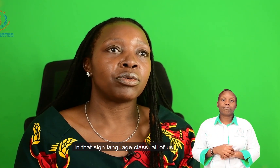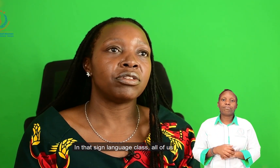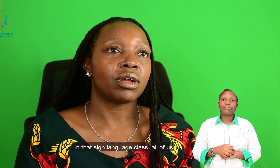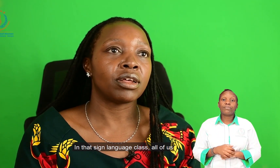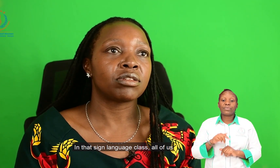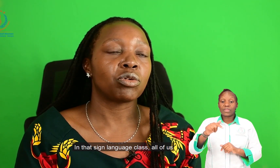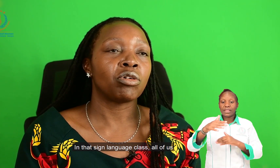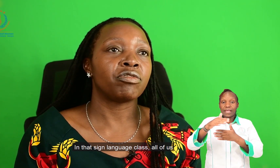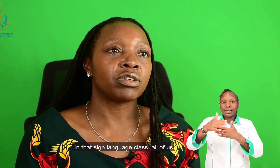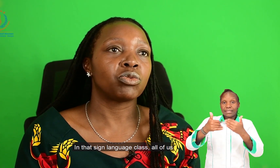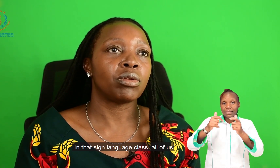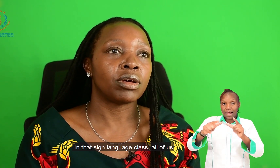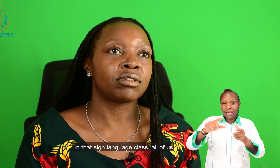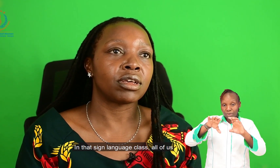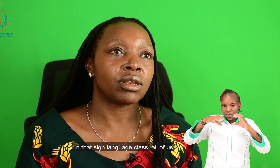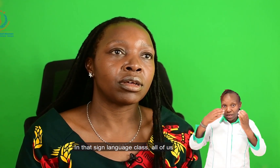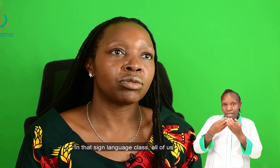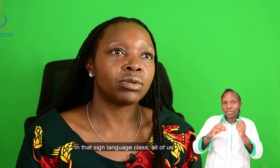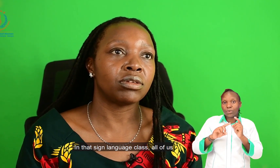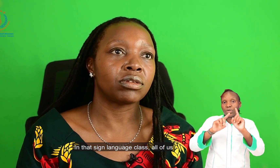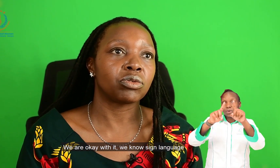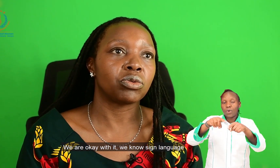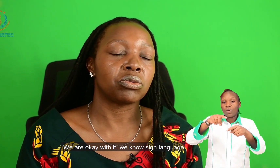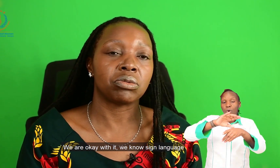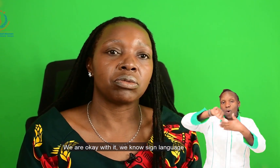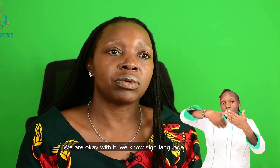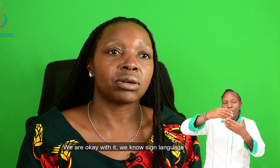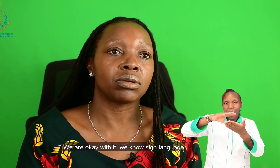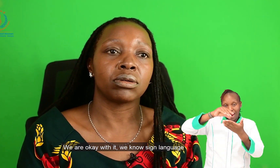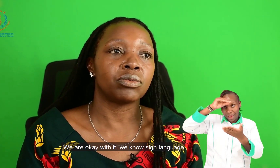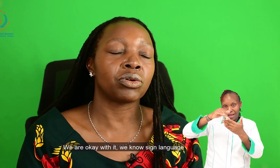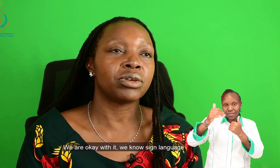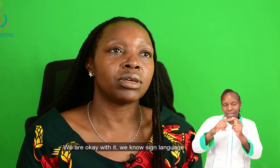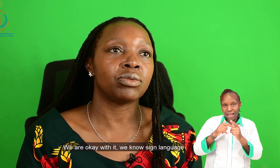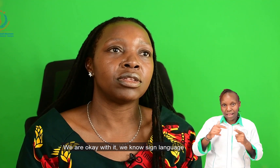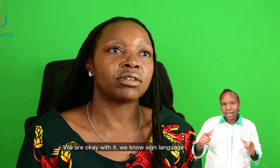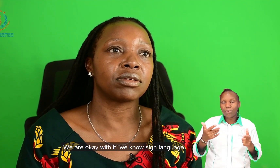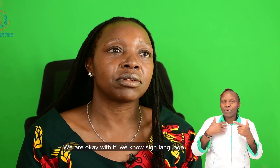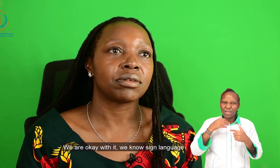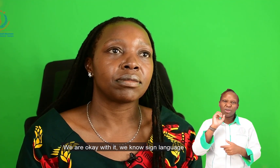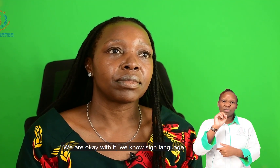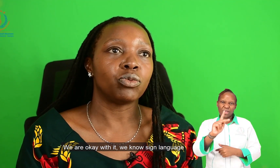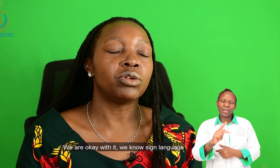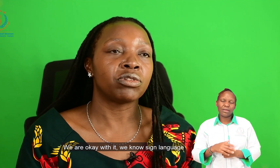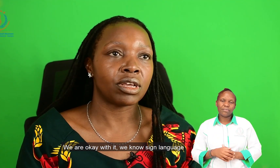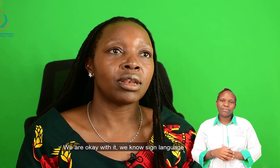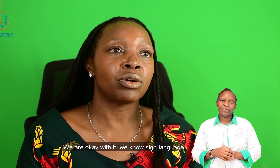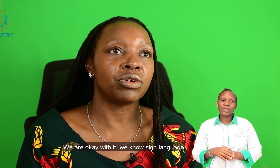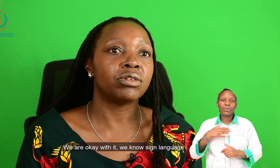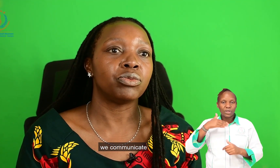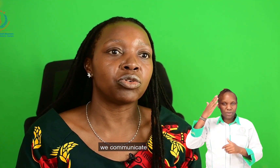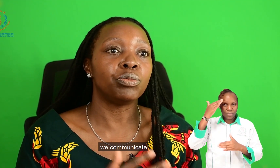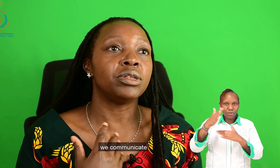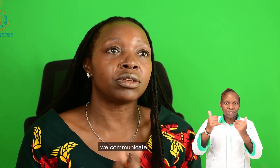language class, all of us could learn sign language. So we are okay with it. We know sign language. We